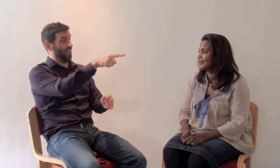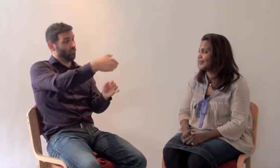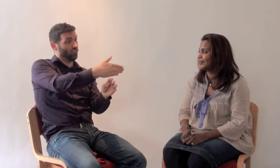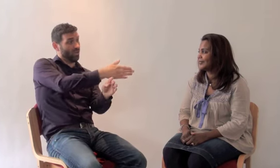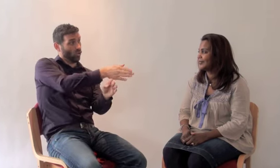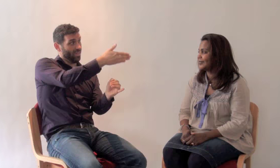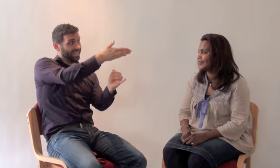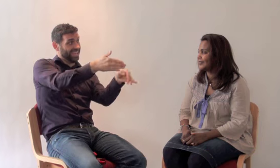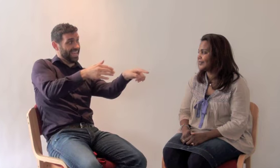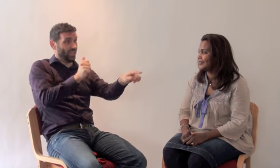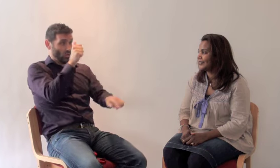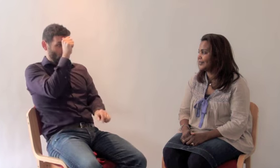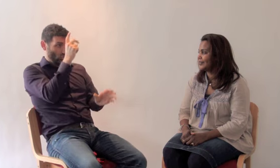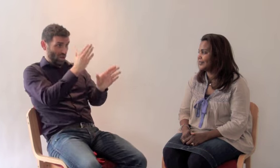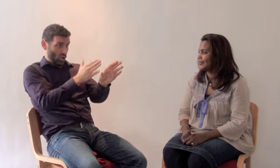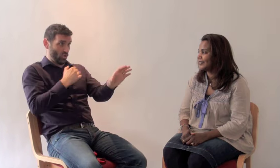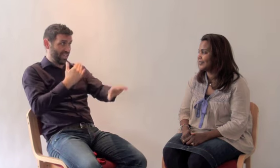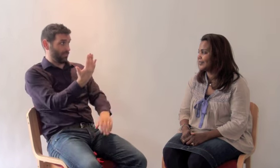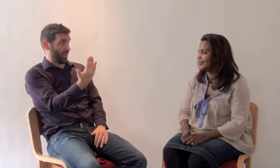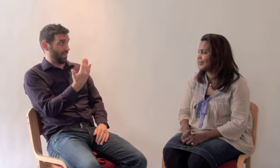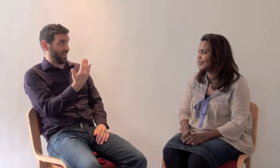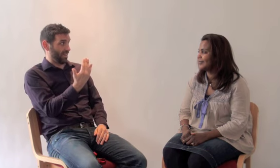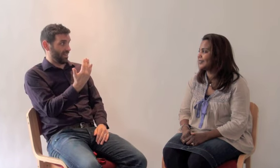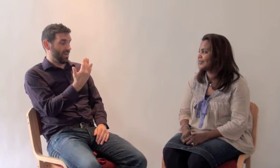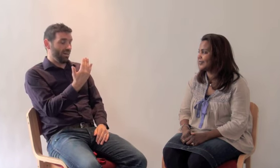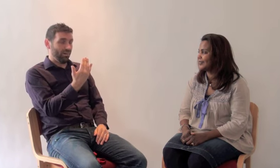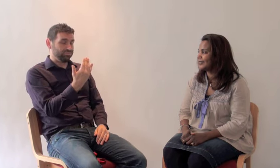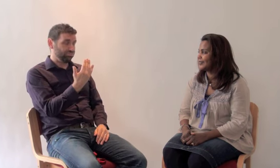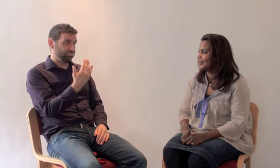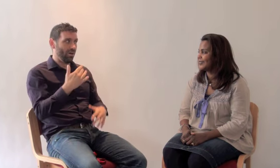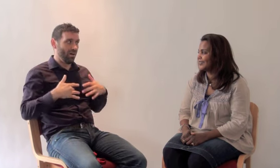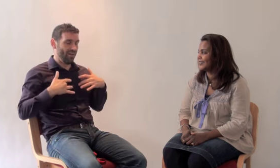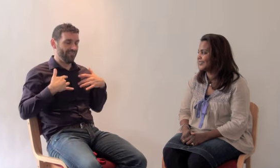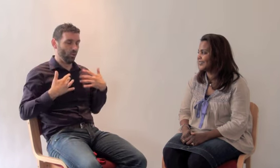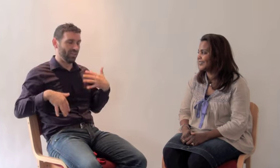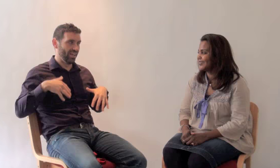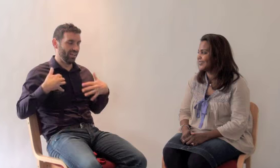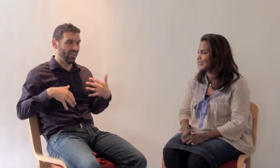see Westminster in the distance, and I knew that just around the corner we'd be finishing. So I knew that the end was in sight,